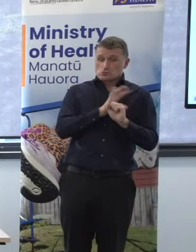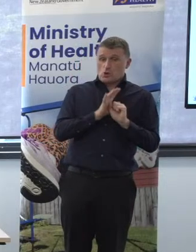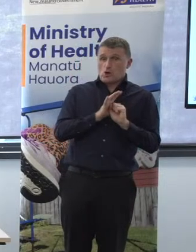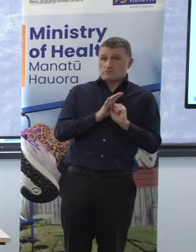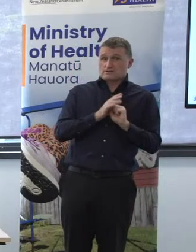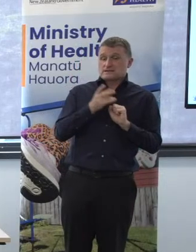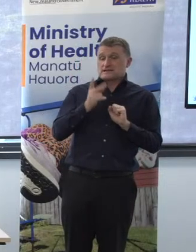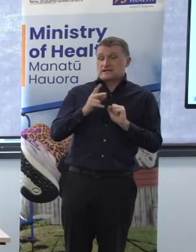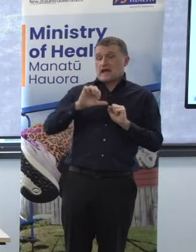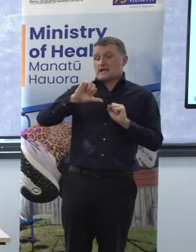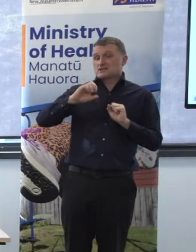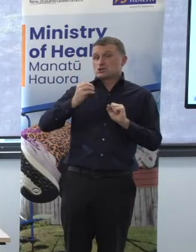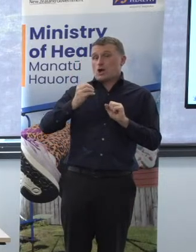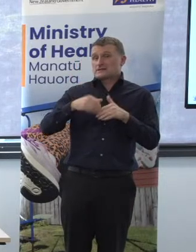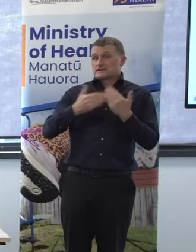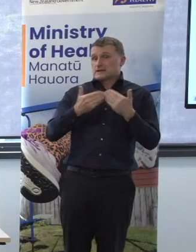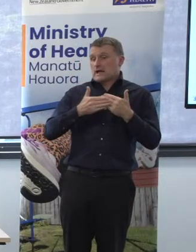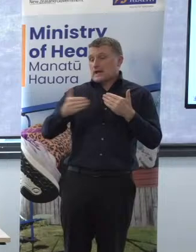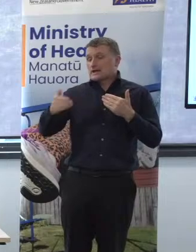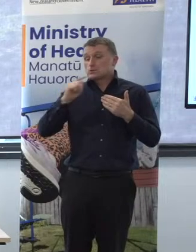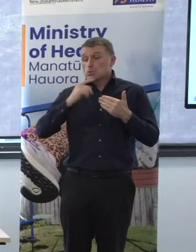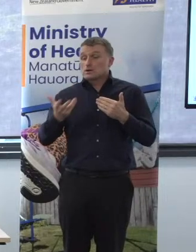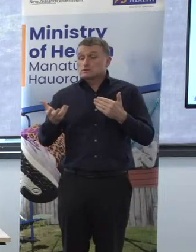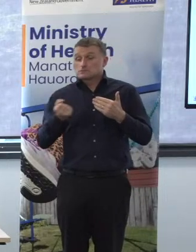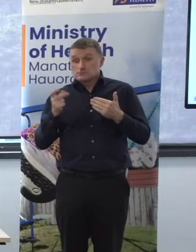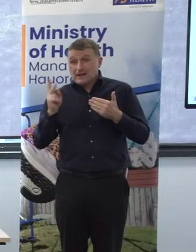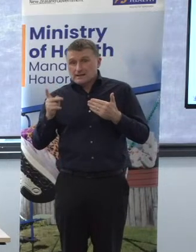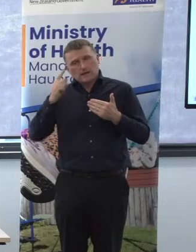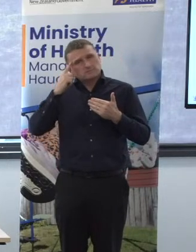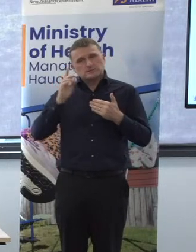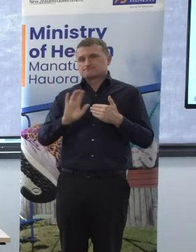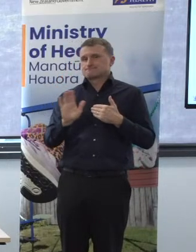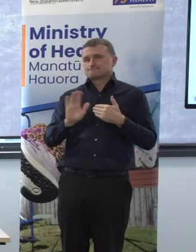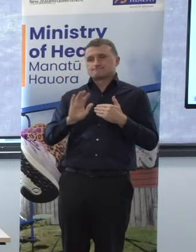within that time, but if it does occur, that's a really good opportunity